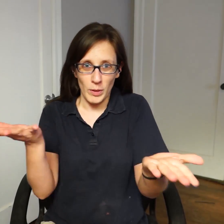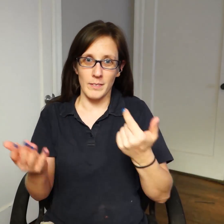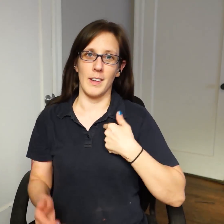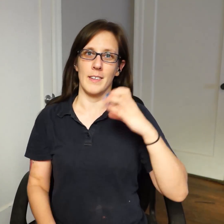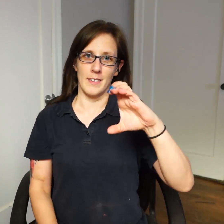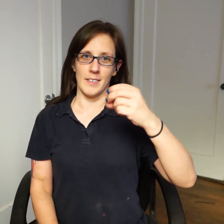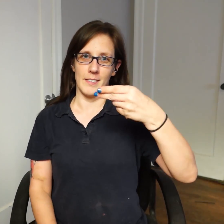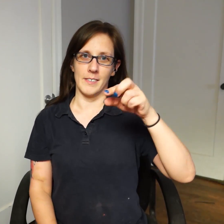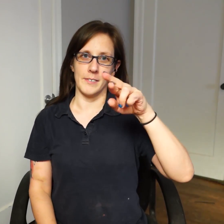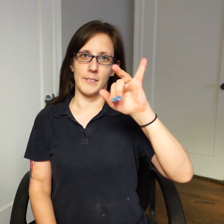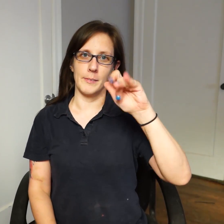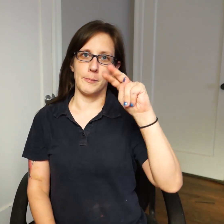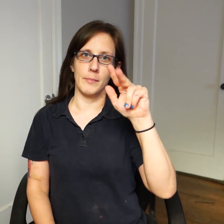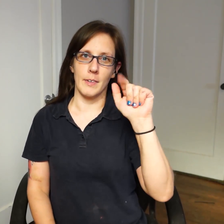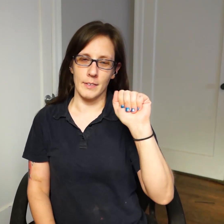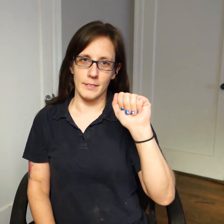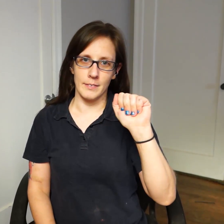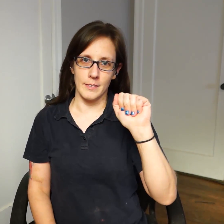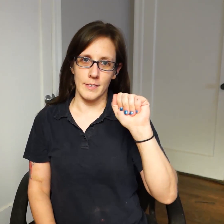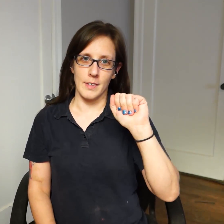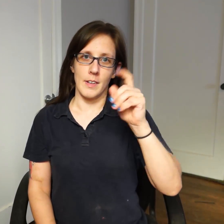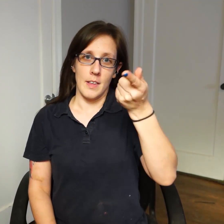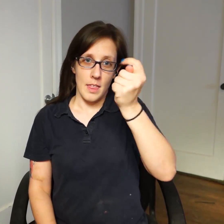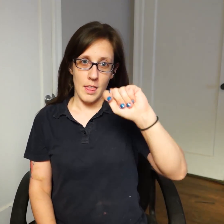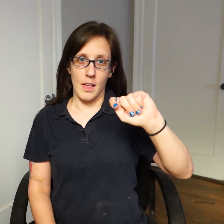Hi everybody, I'm Christina, the